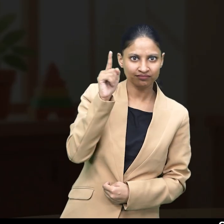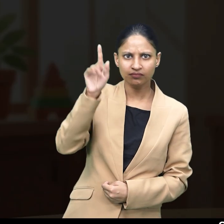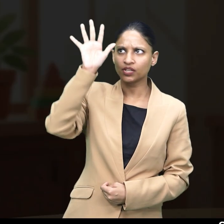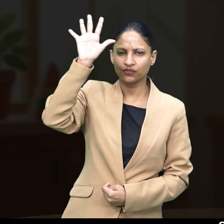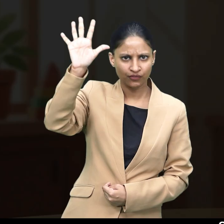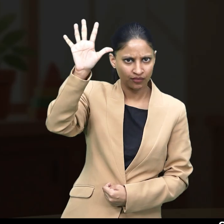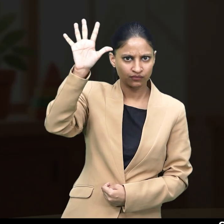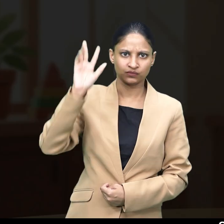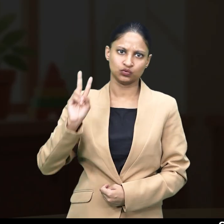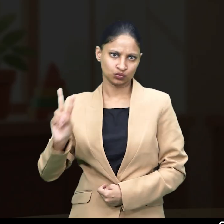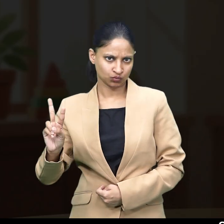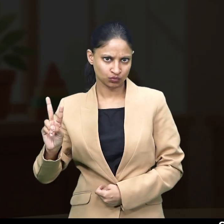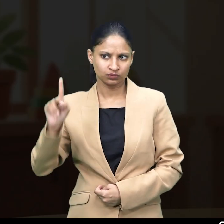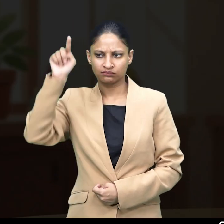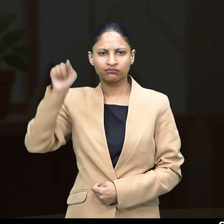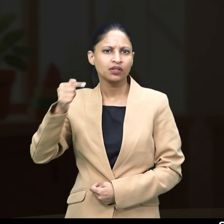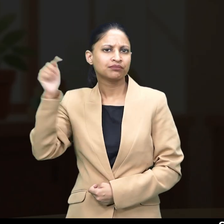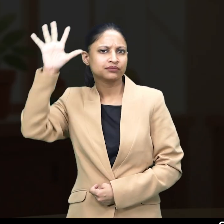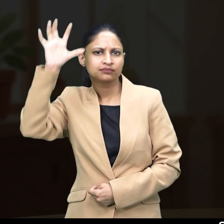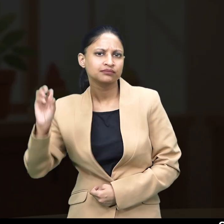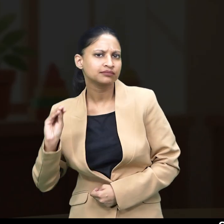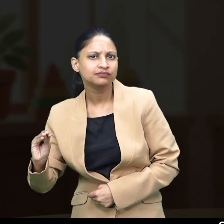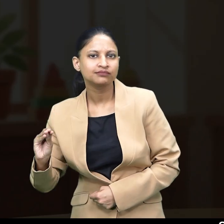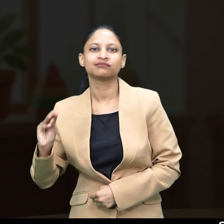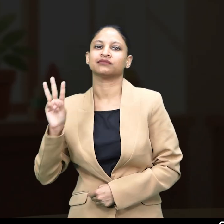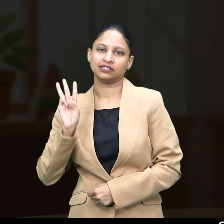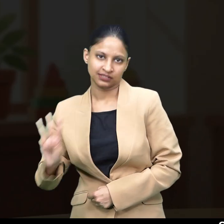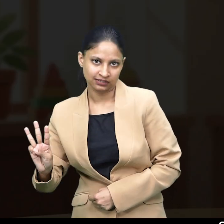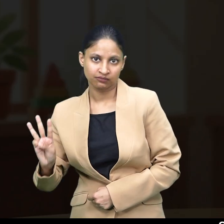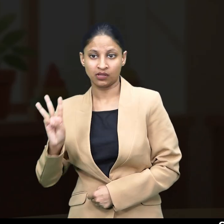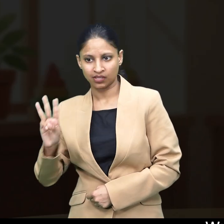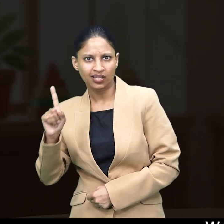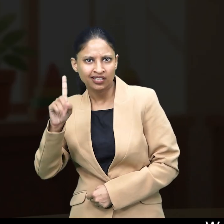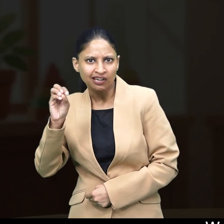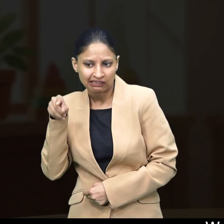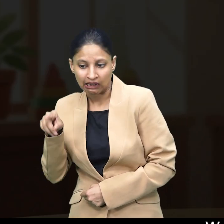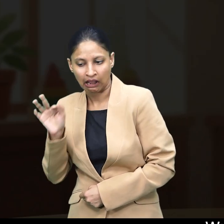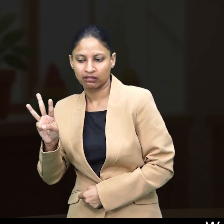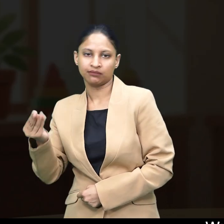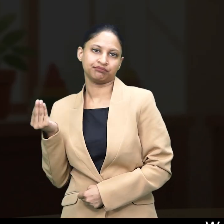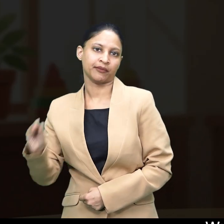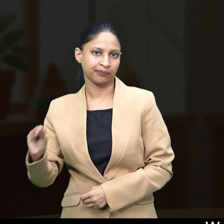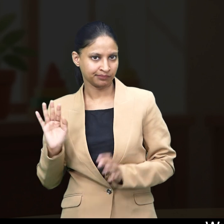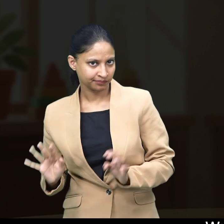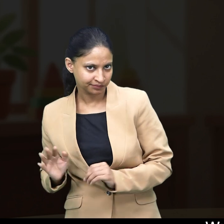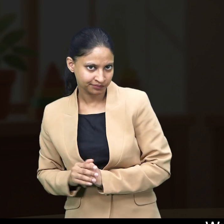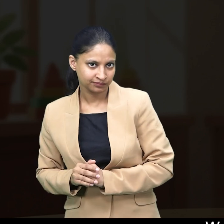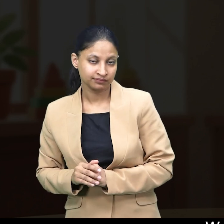Step 2. Tens. 5 minus 2 equals to 3. Write 3 in the tens